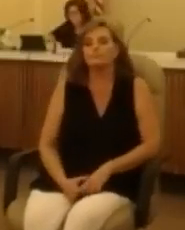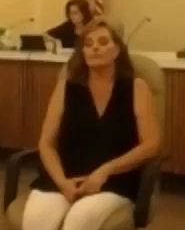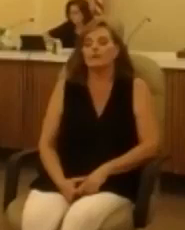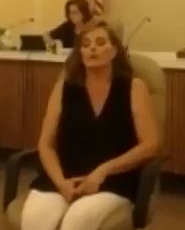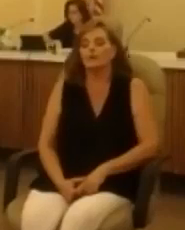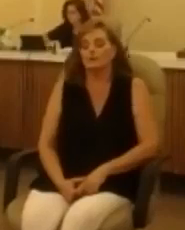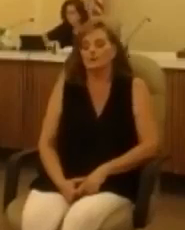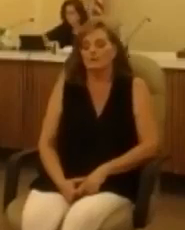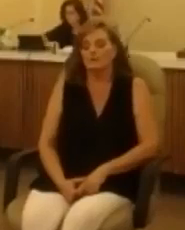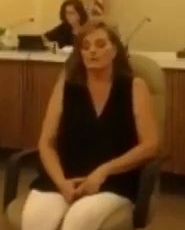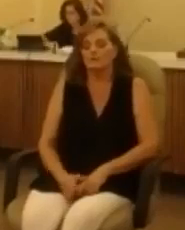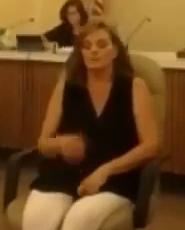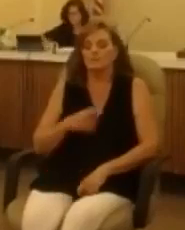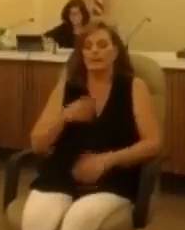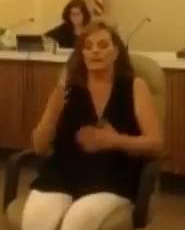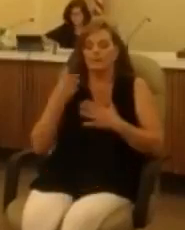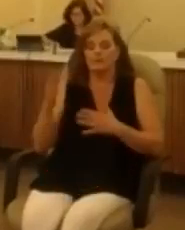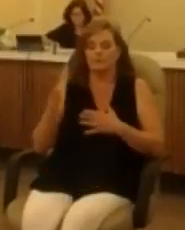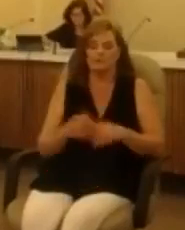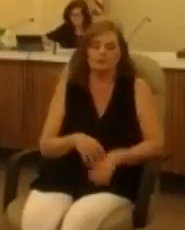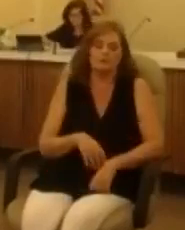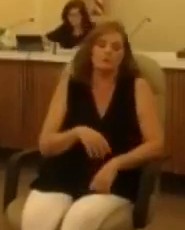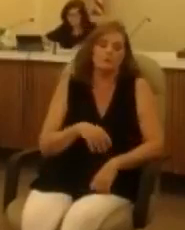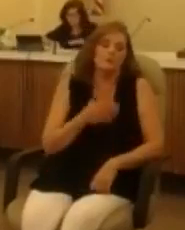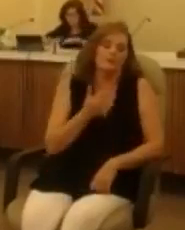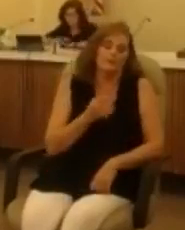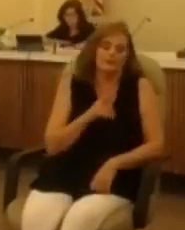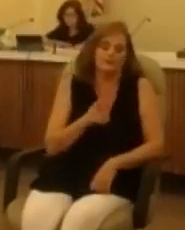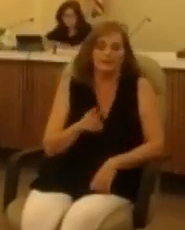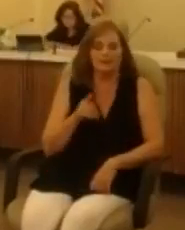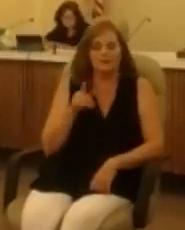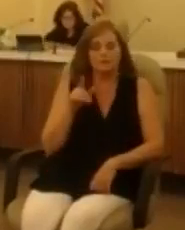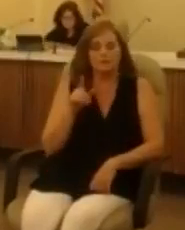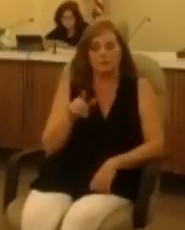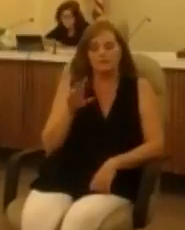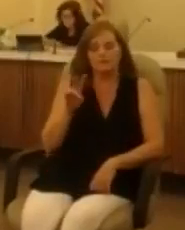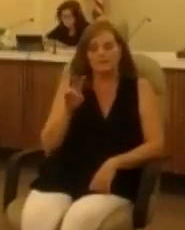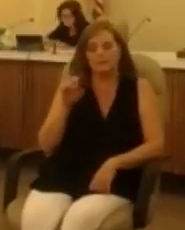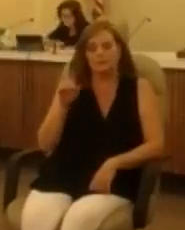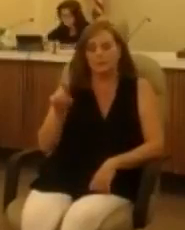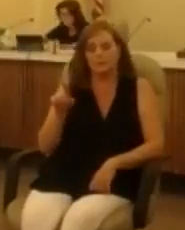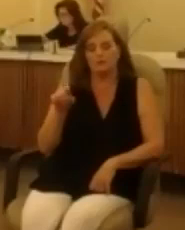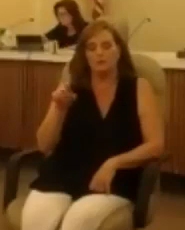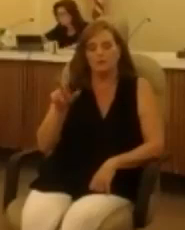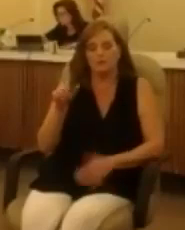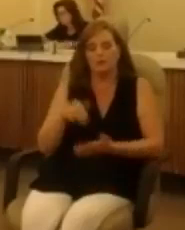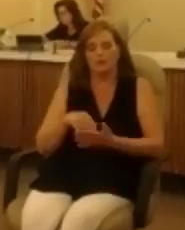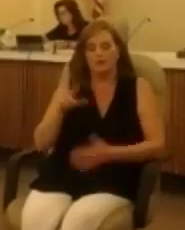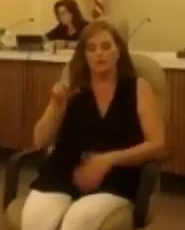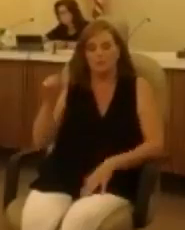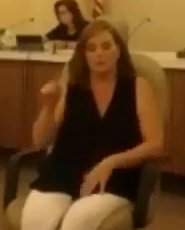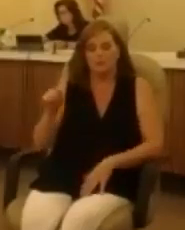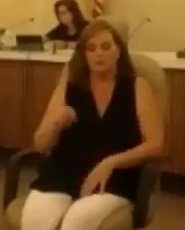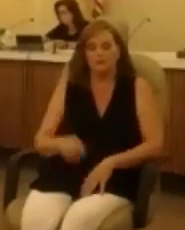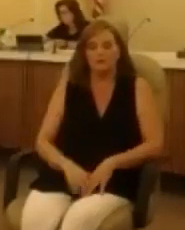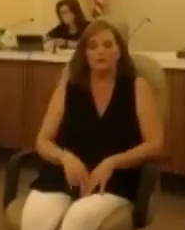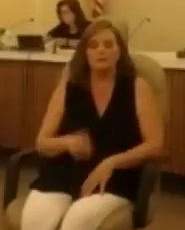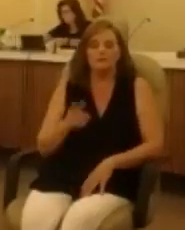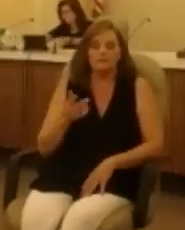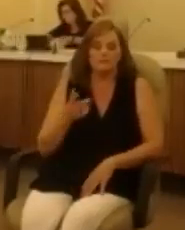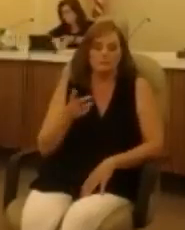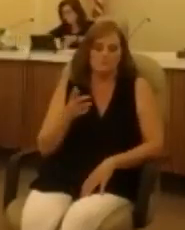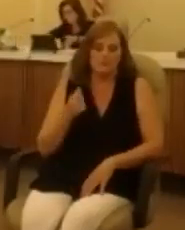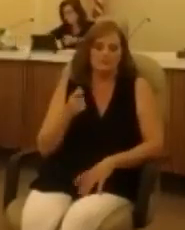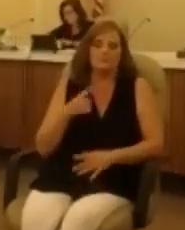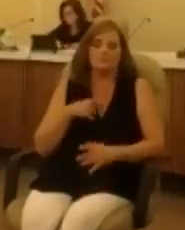Mr. Supervisor, I have resolution number 15-171 2020. Establish